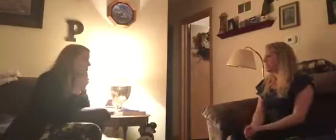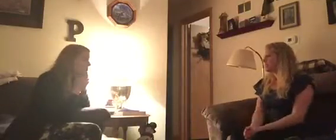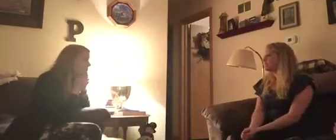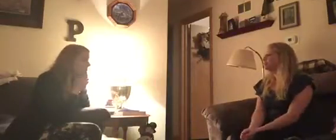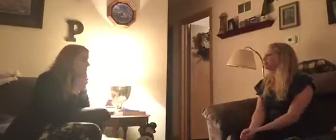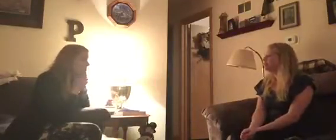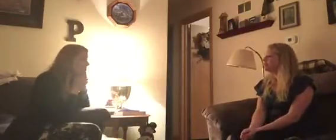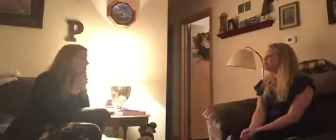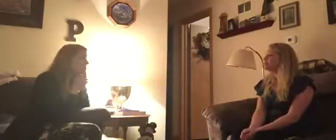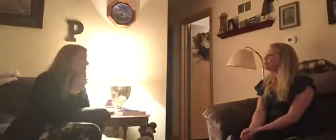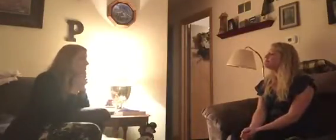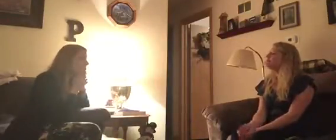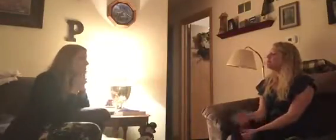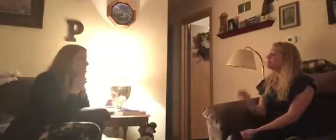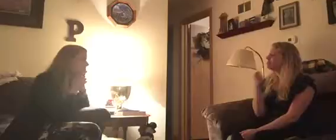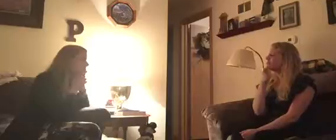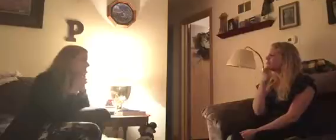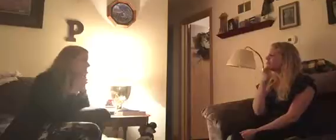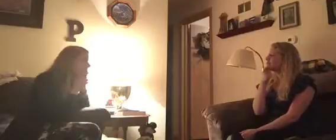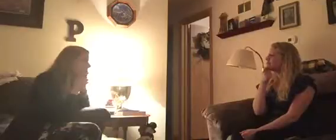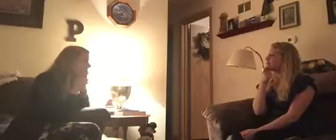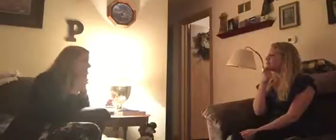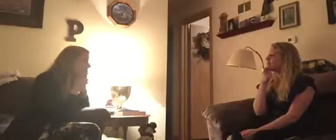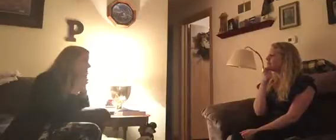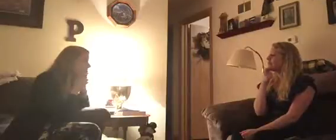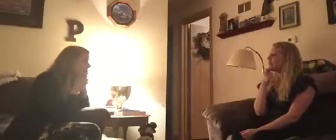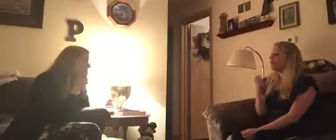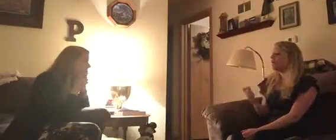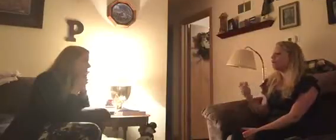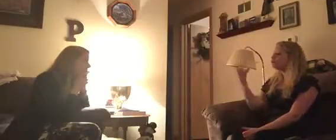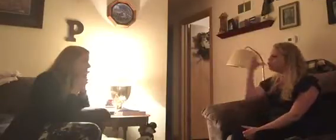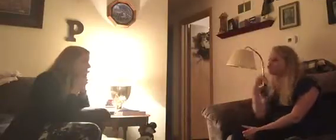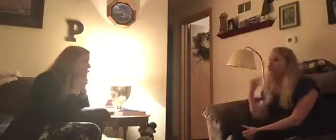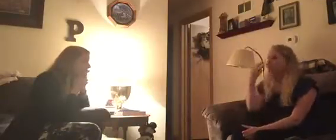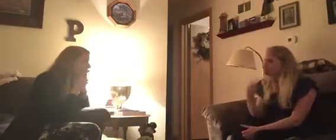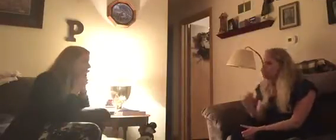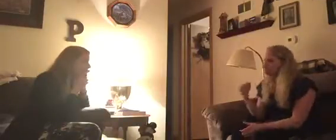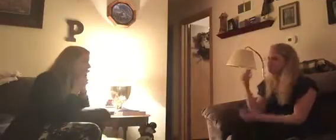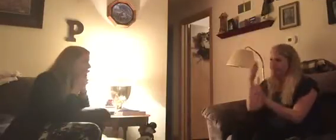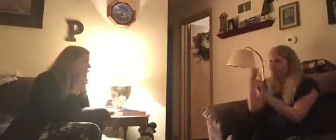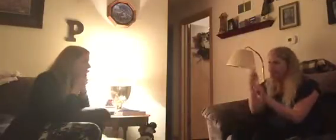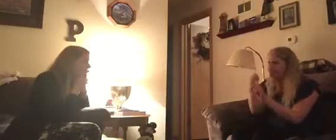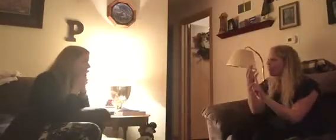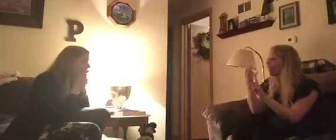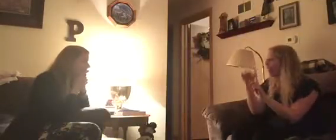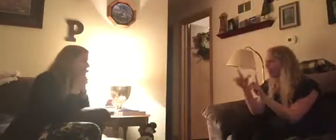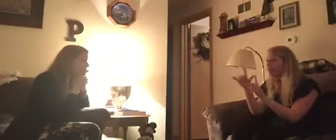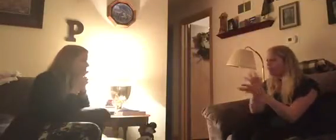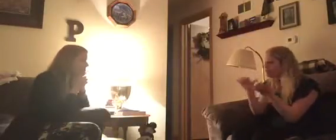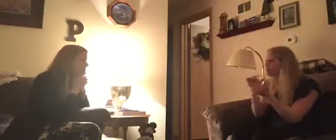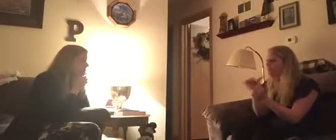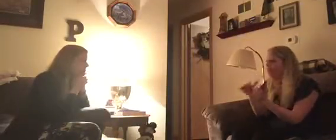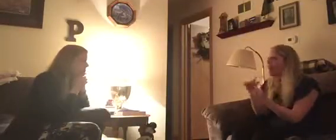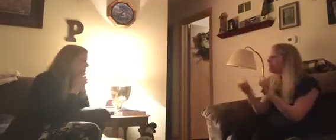nice. I don't have like a ton of experience with hail damage per se, but as far as salvage